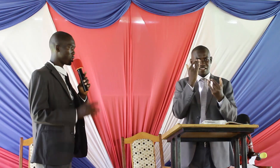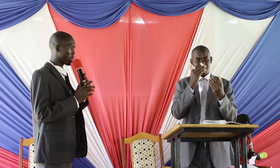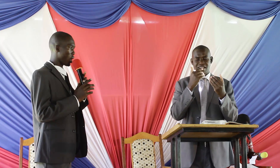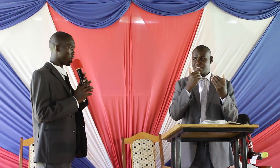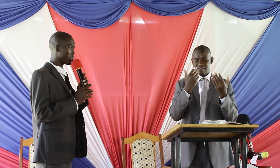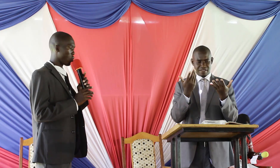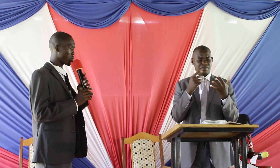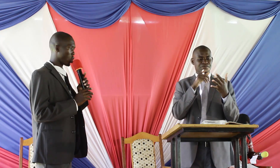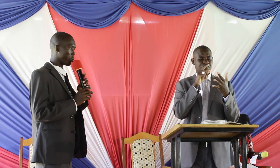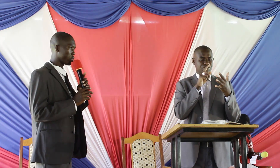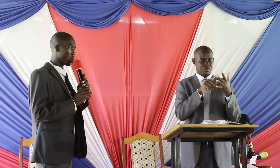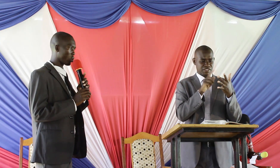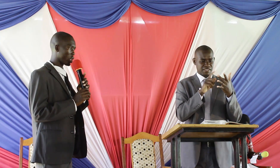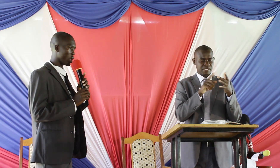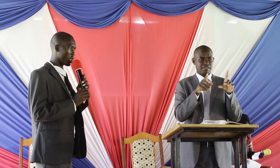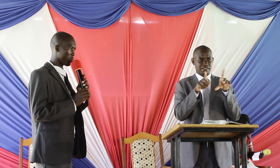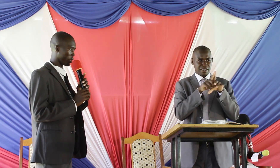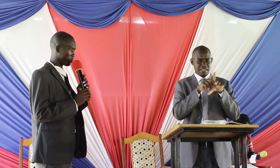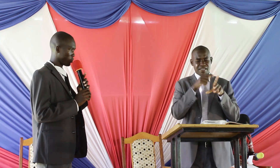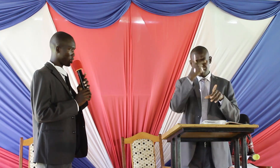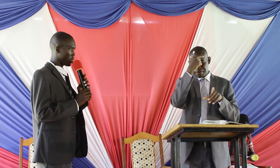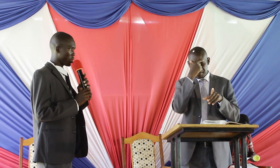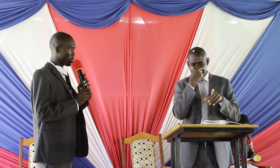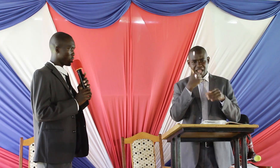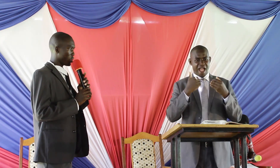was doing a job called caregiving.